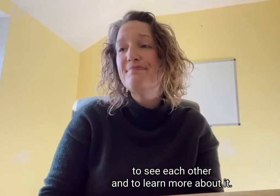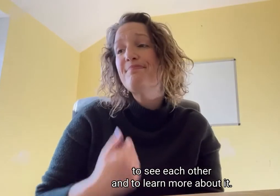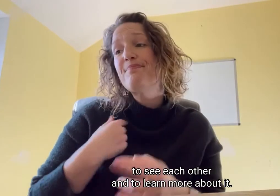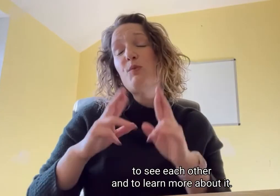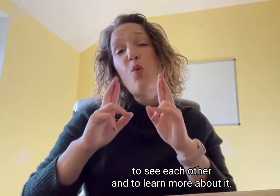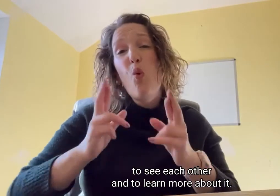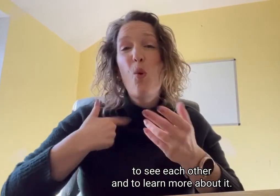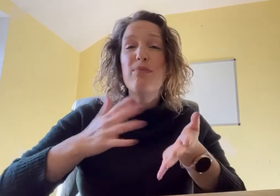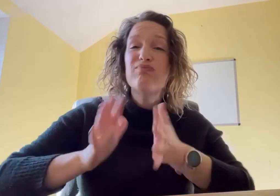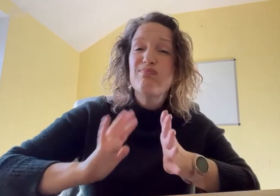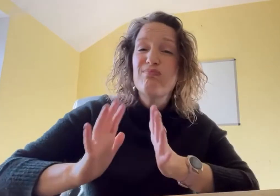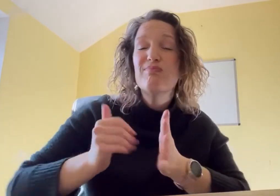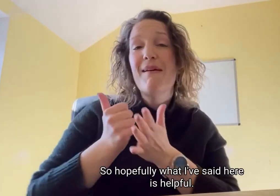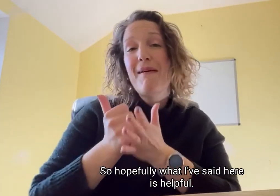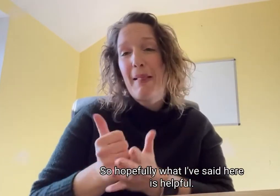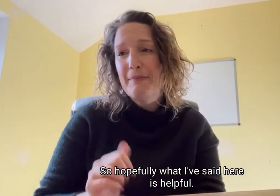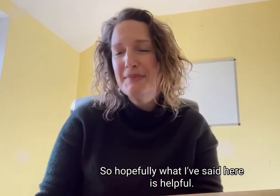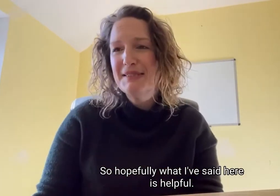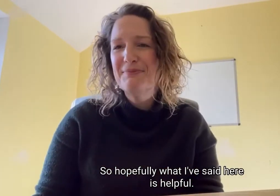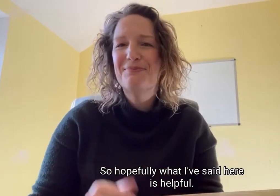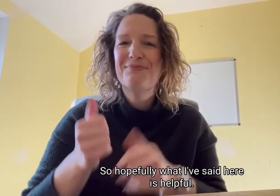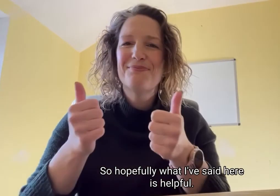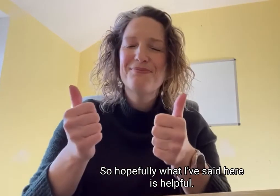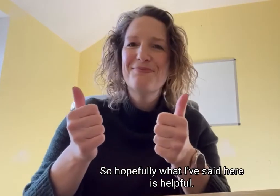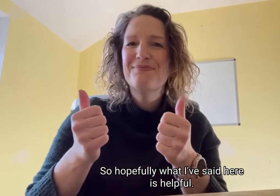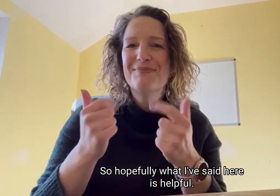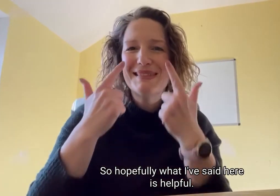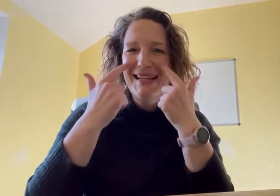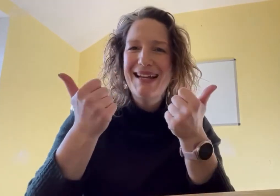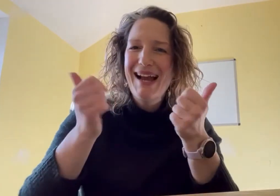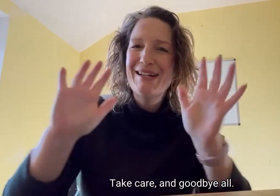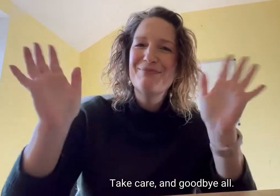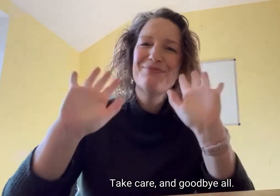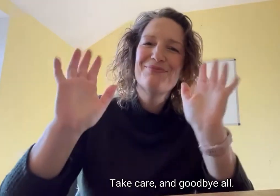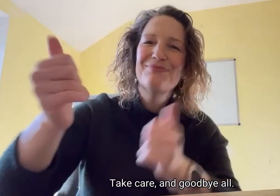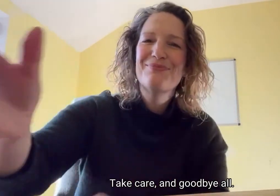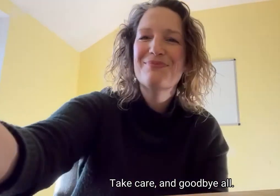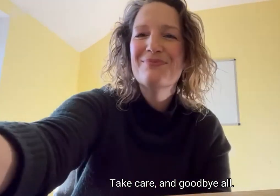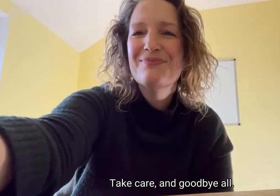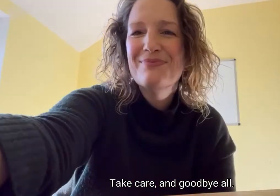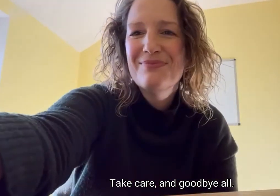more about it. So hopefully what I've said here is helpful. Take care and goodbye all.